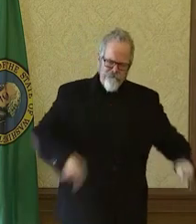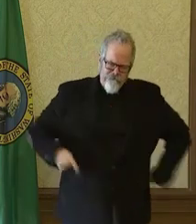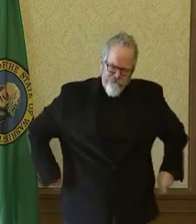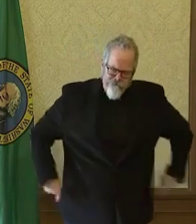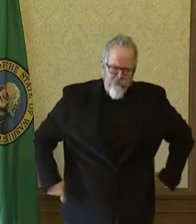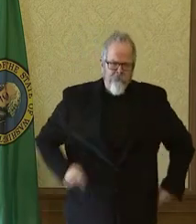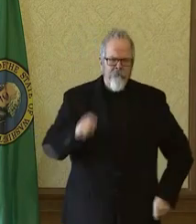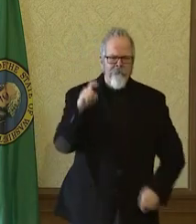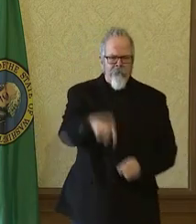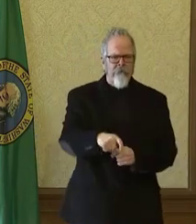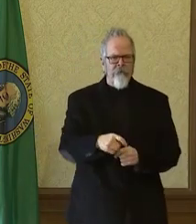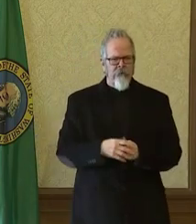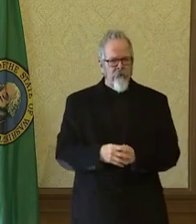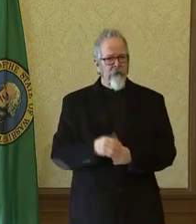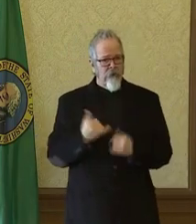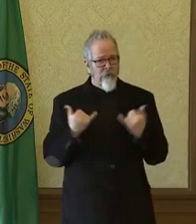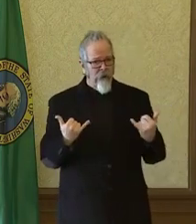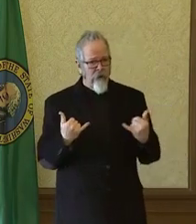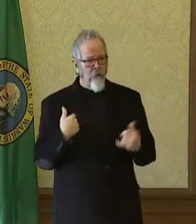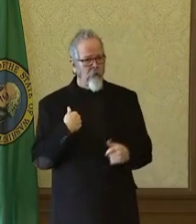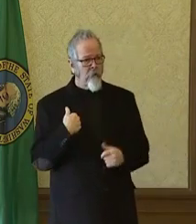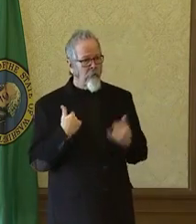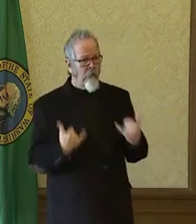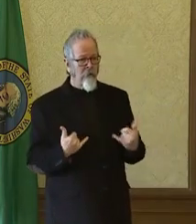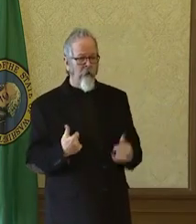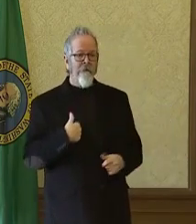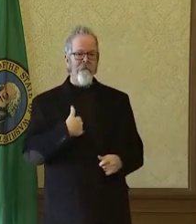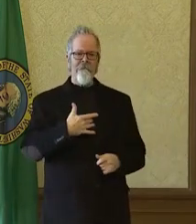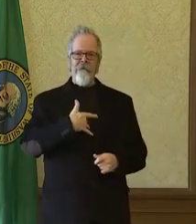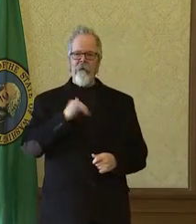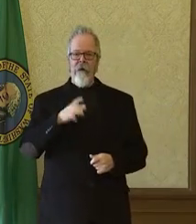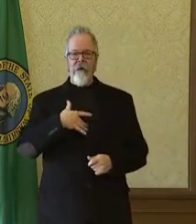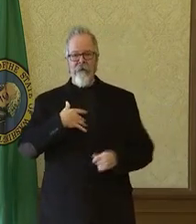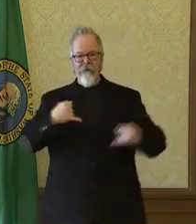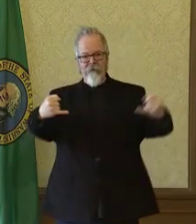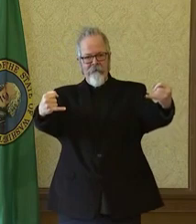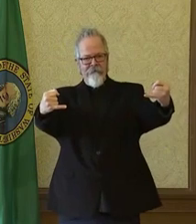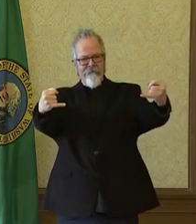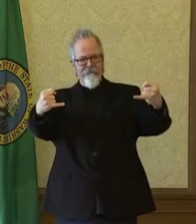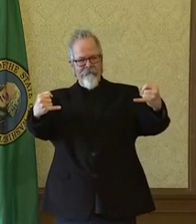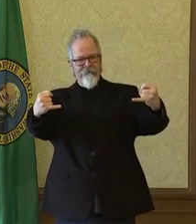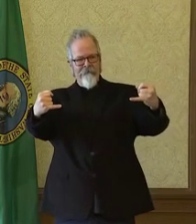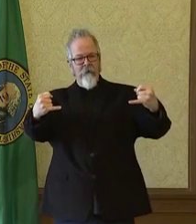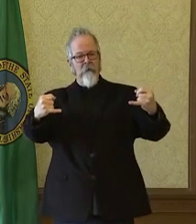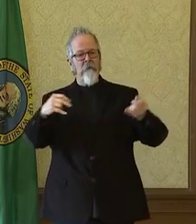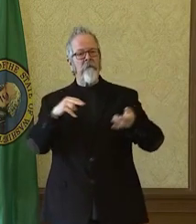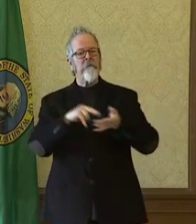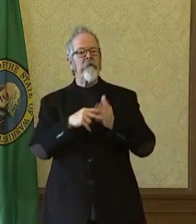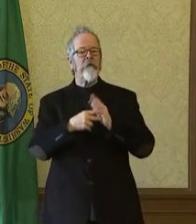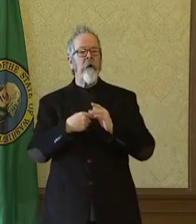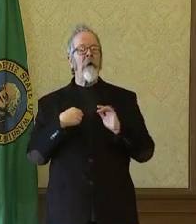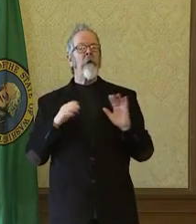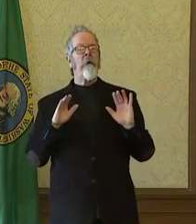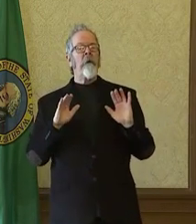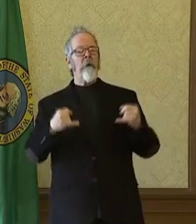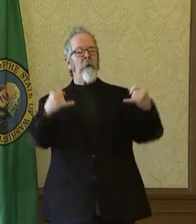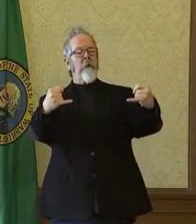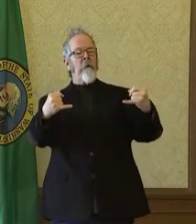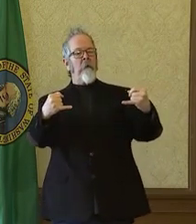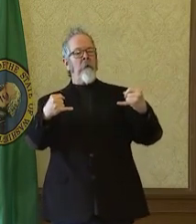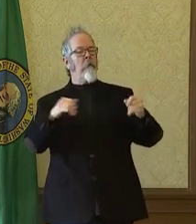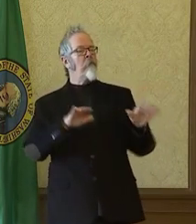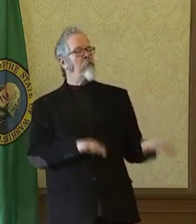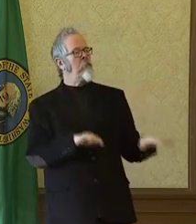And fortunately, people are. We're continuing to see huge, massive commitment of Washingtonians to being safe